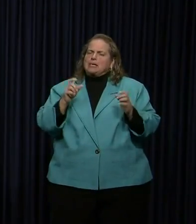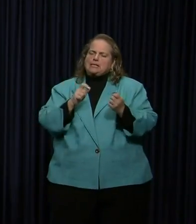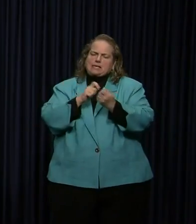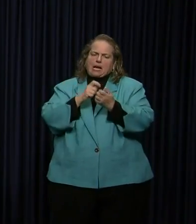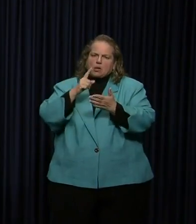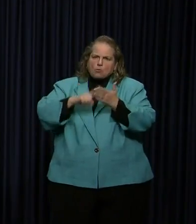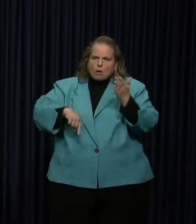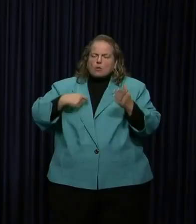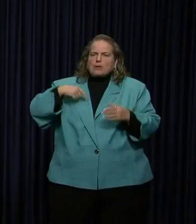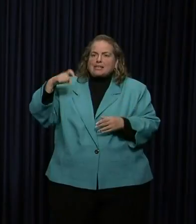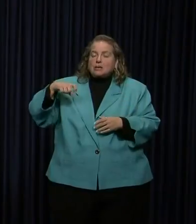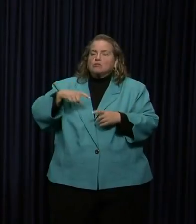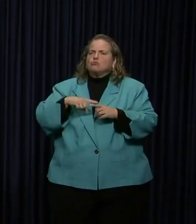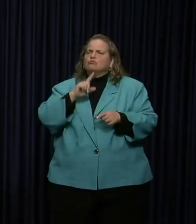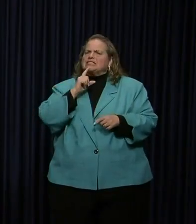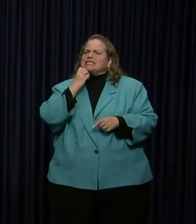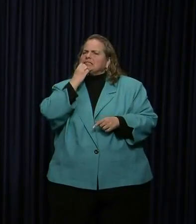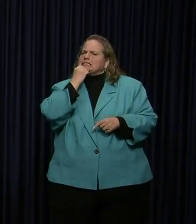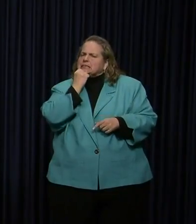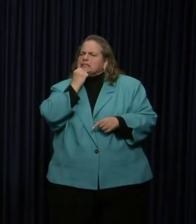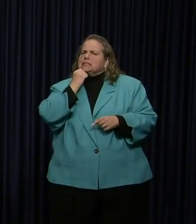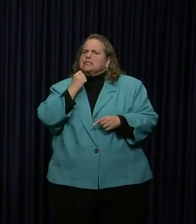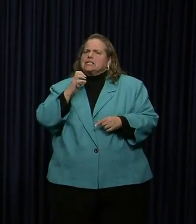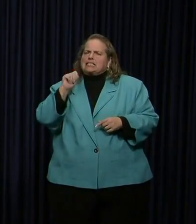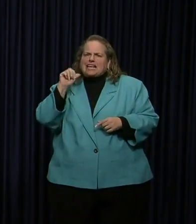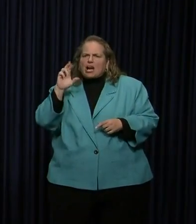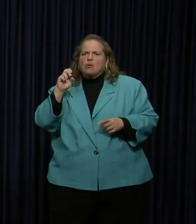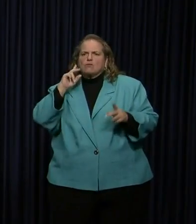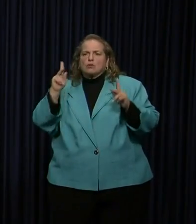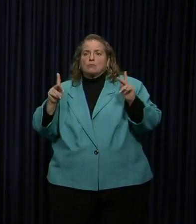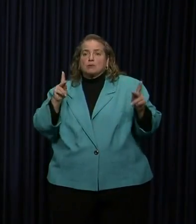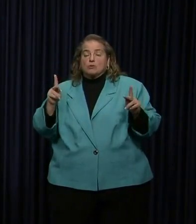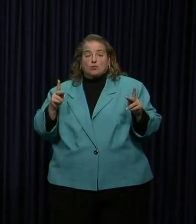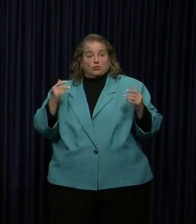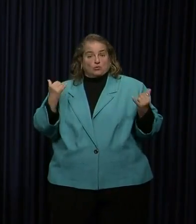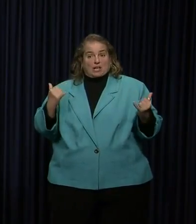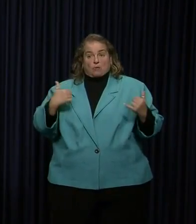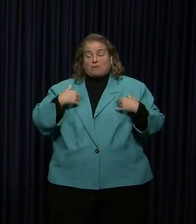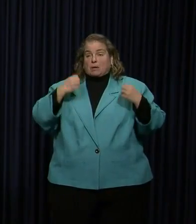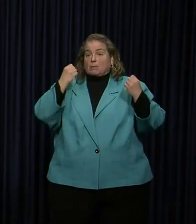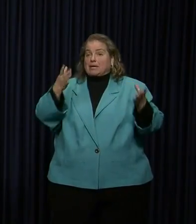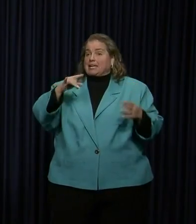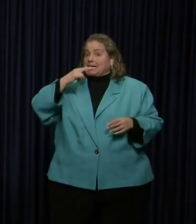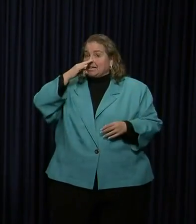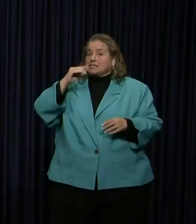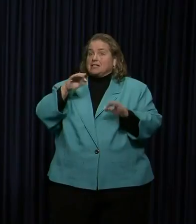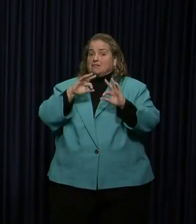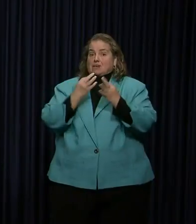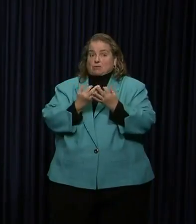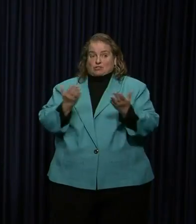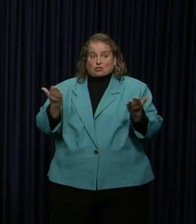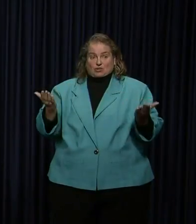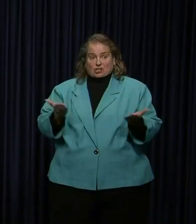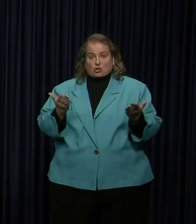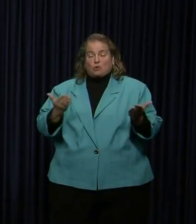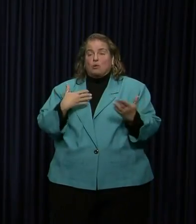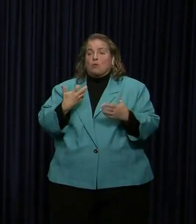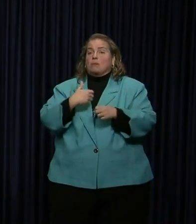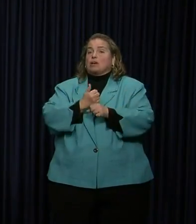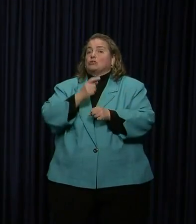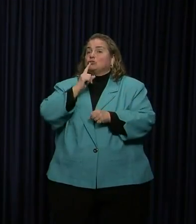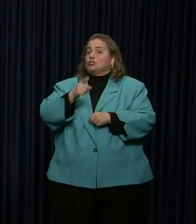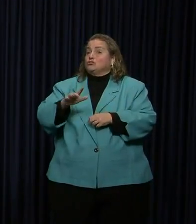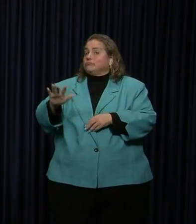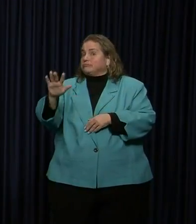care about each other. I know today we've got a lot of kids and families that are here. And we wanted to make sure